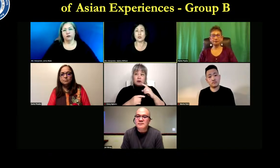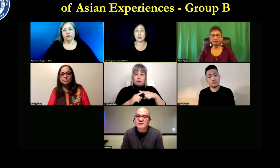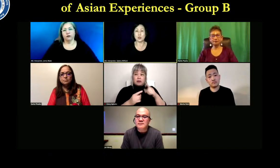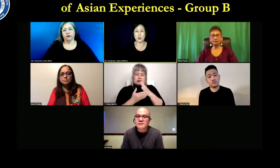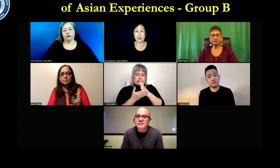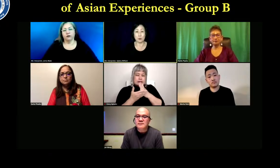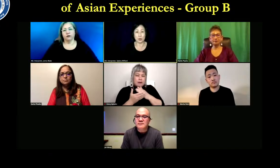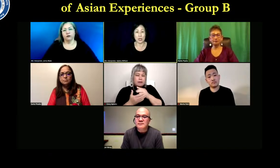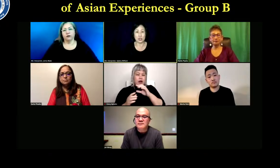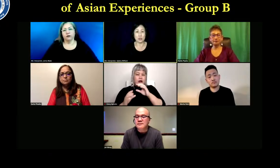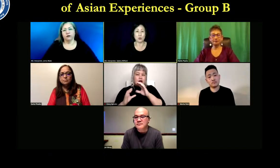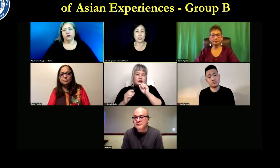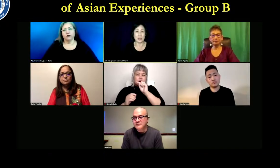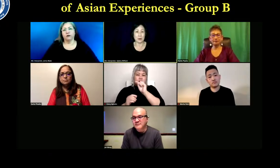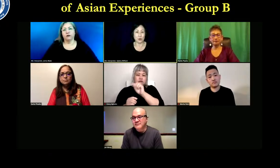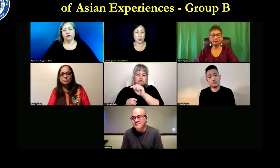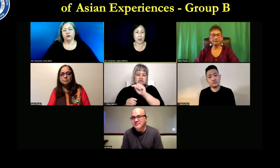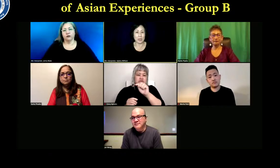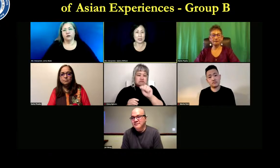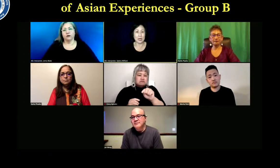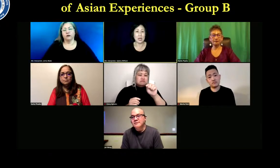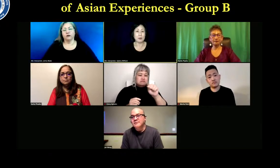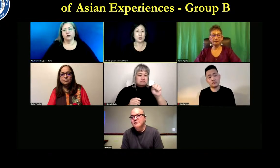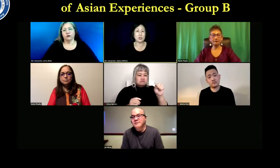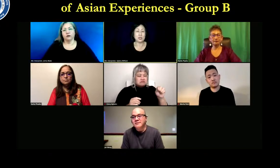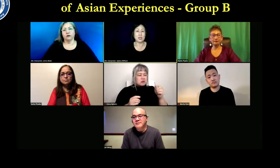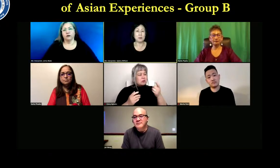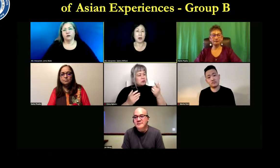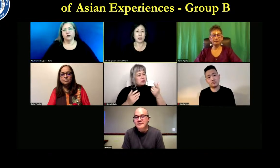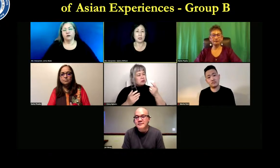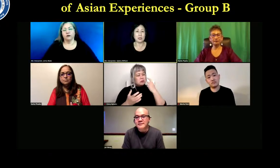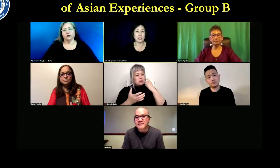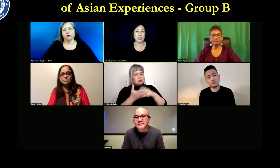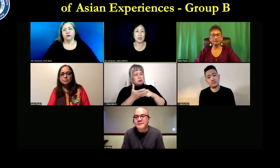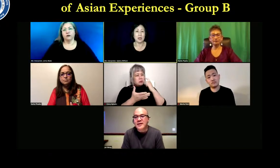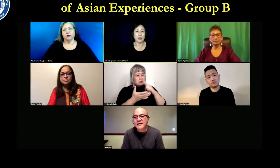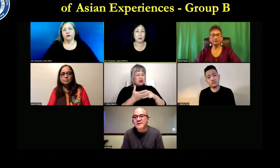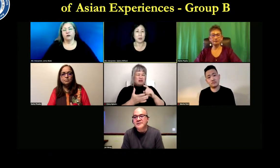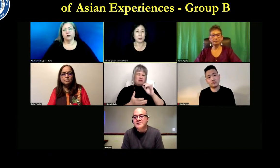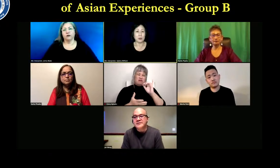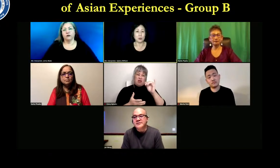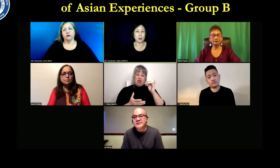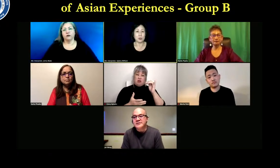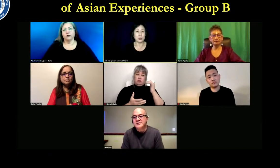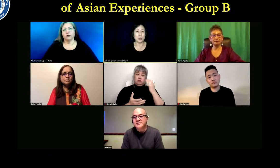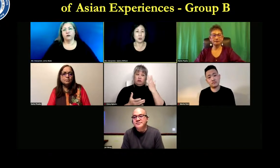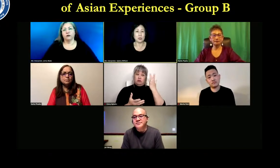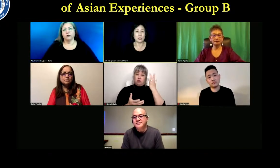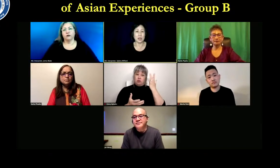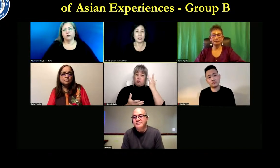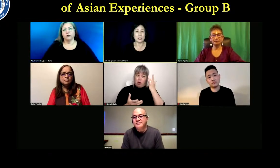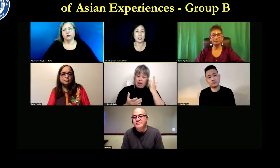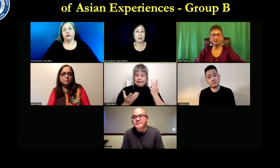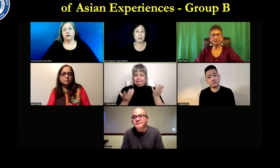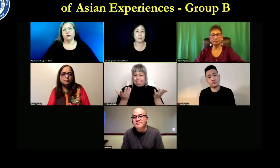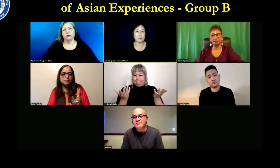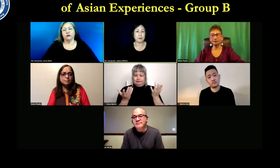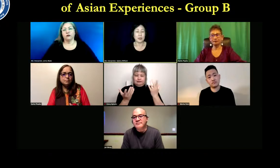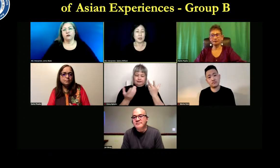then. Now there's more direct communication and more St. Ampere rites. But you see pockets of people and groups, you notice